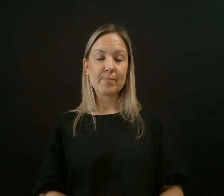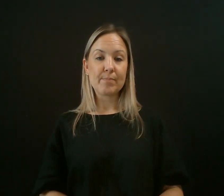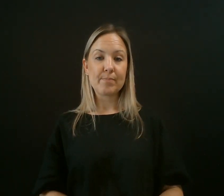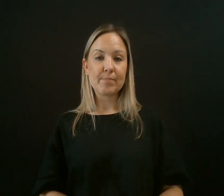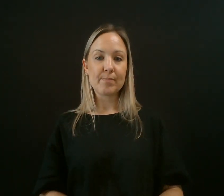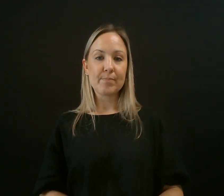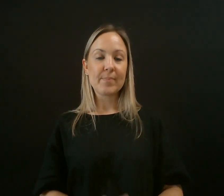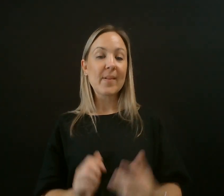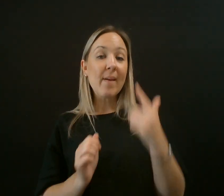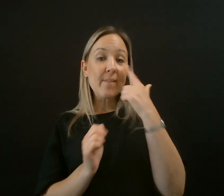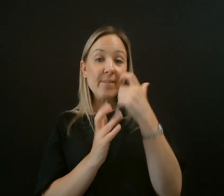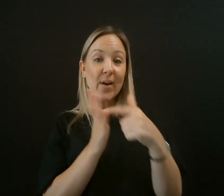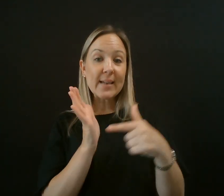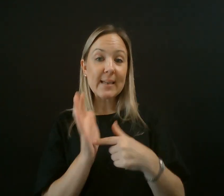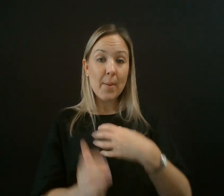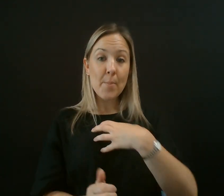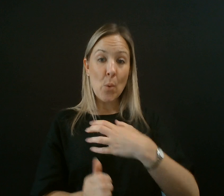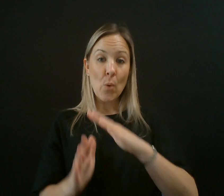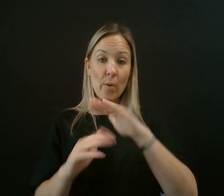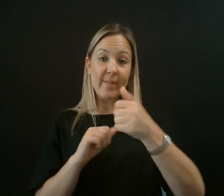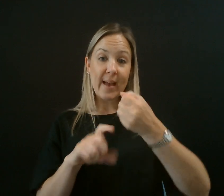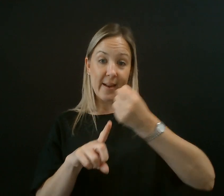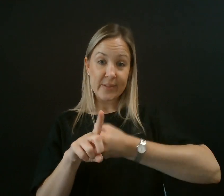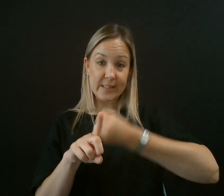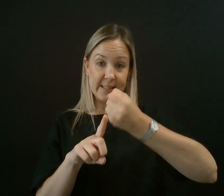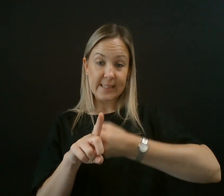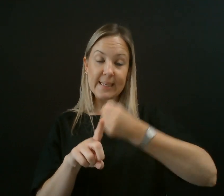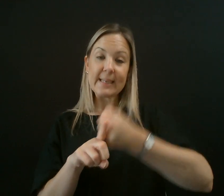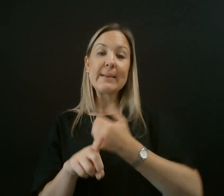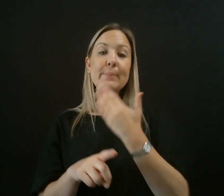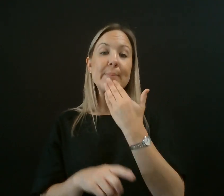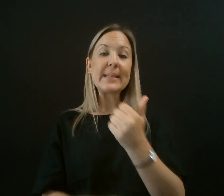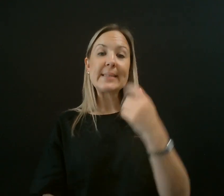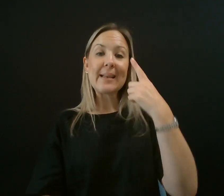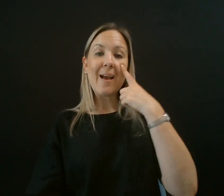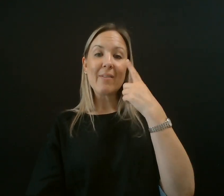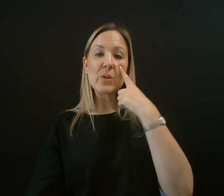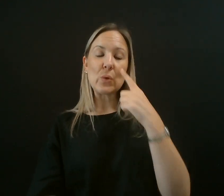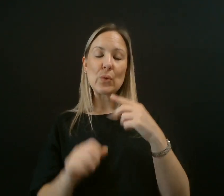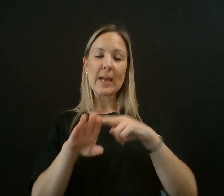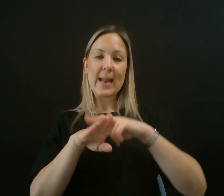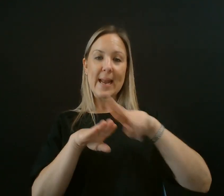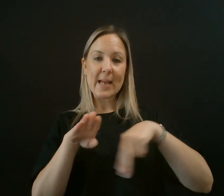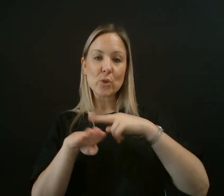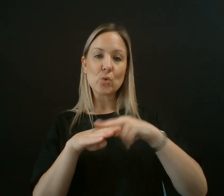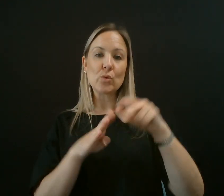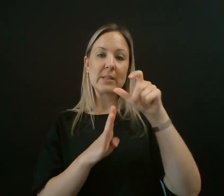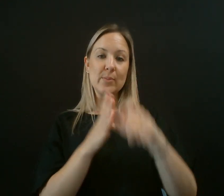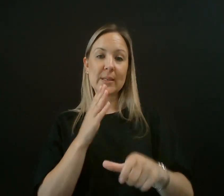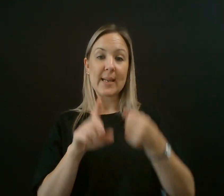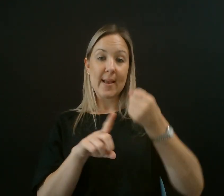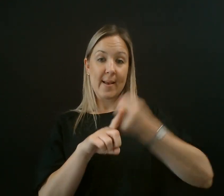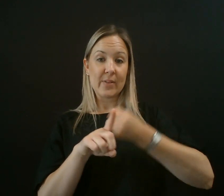To find out more about advocacy, visit the National Disability Advocacy Program. Their